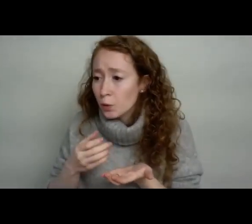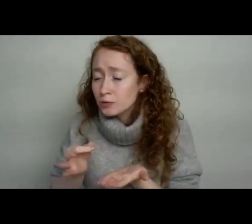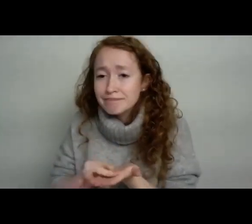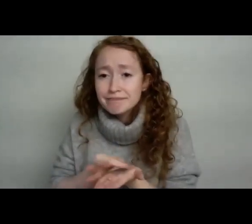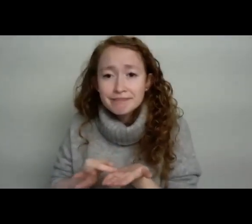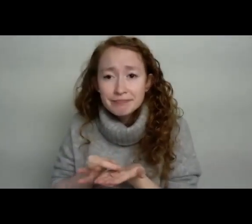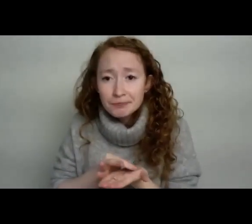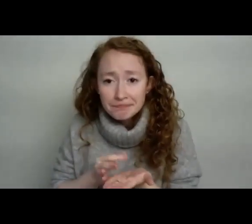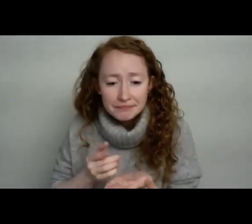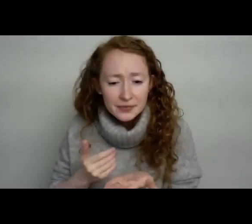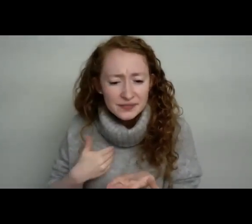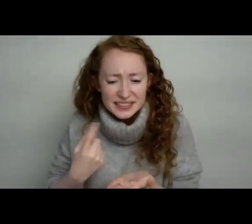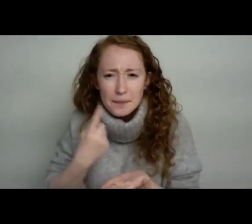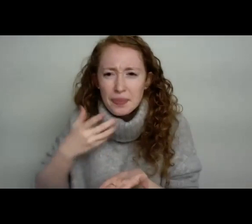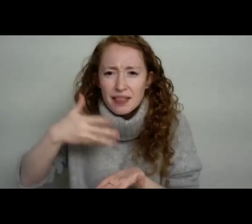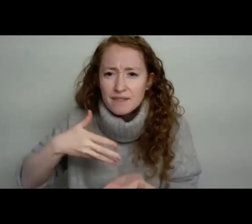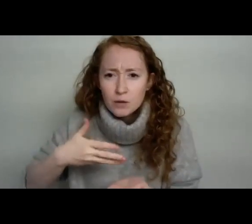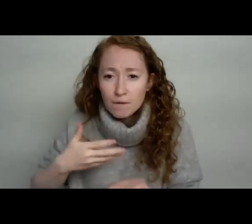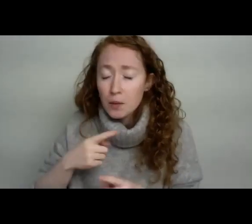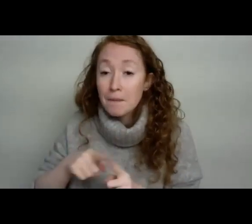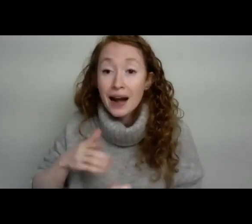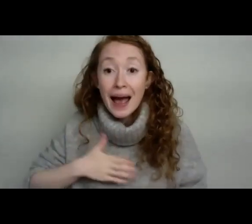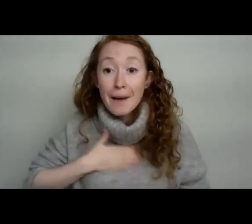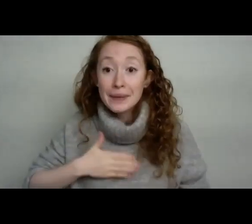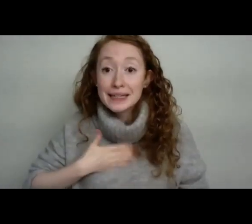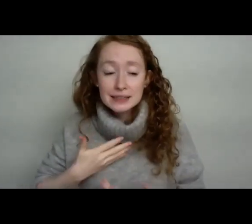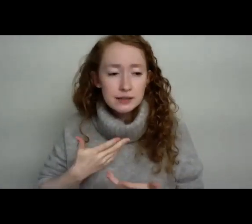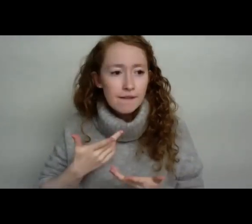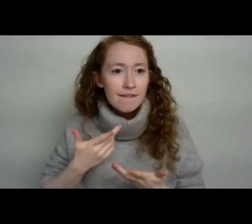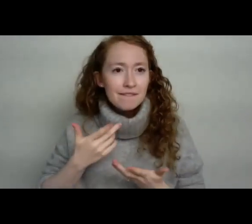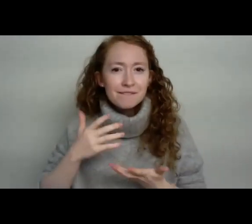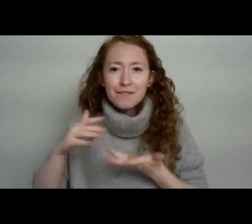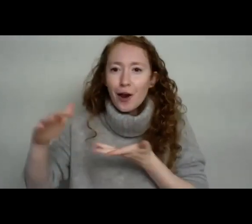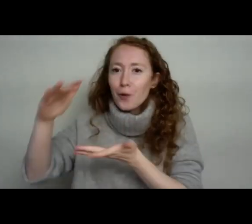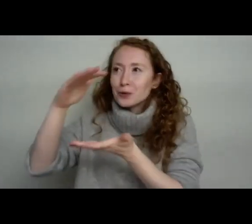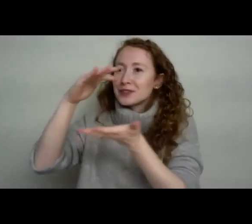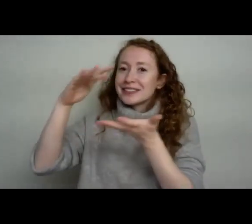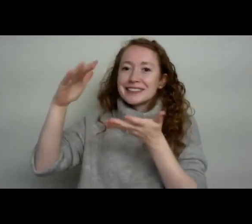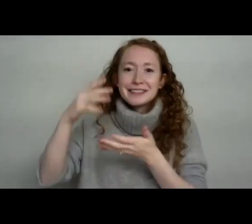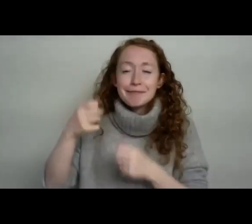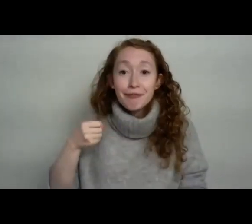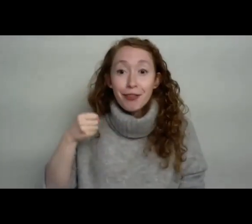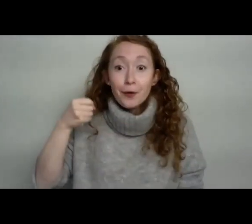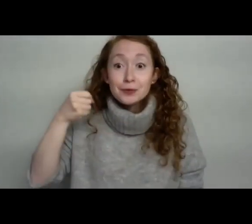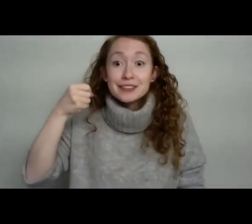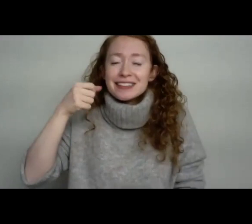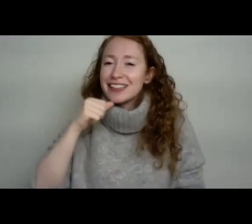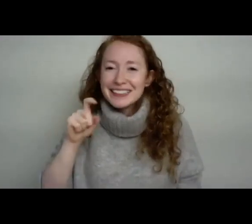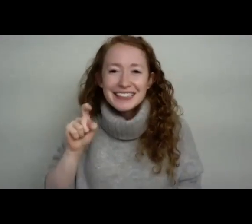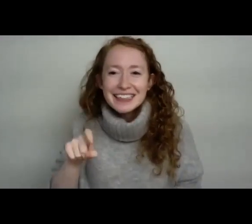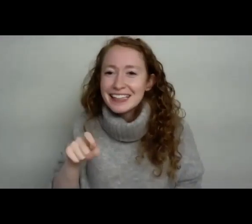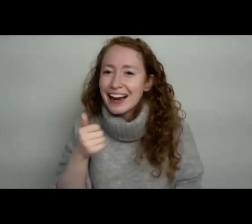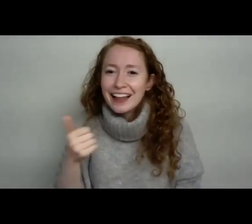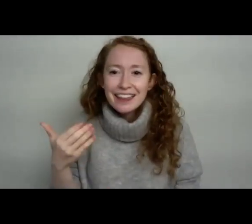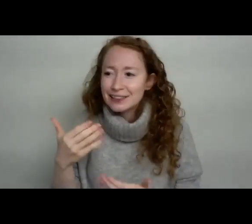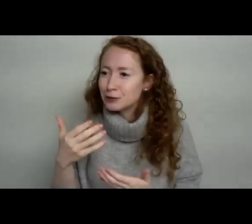But happiness floats. It doesn't need you to hold it down. It doesn't need anything. Happiness lands